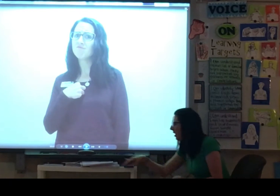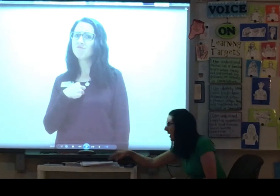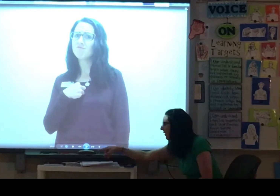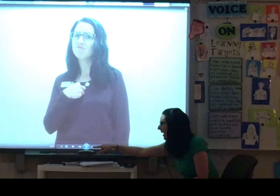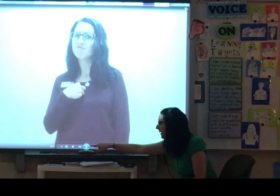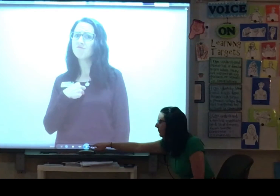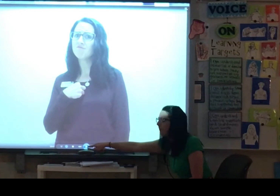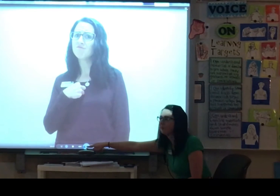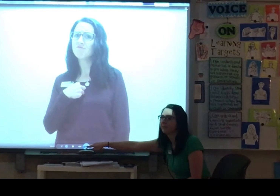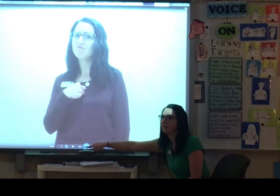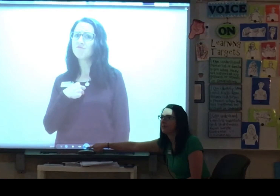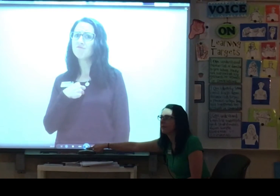Alright, ready?